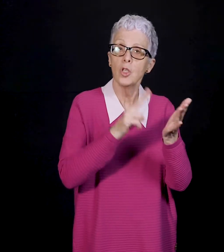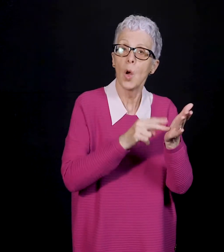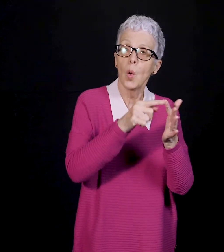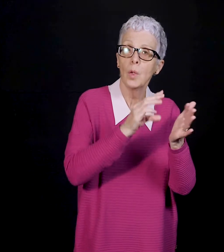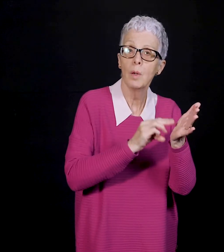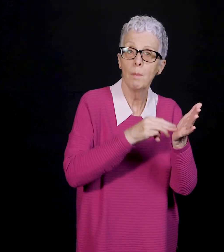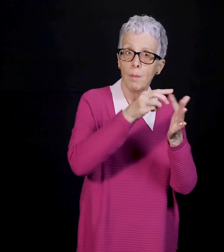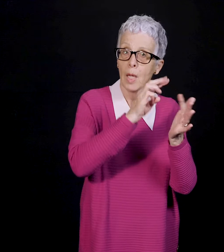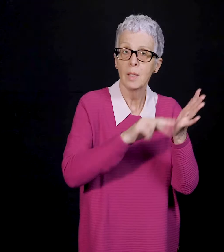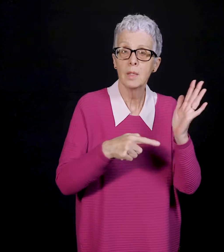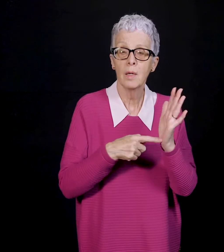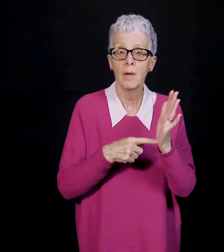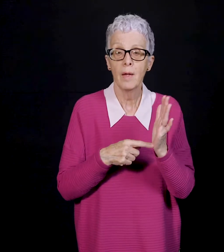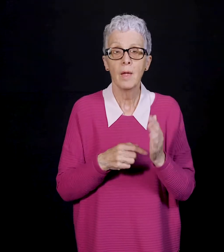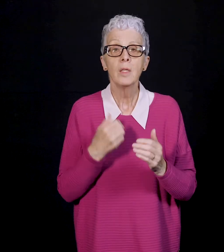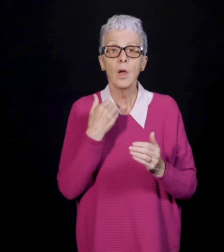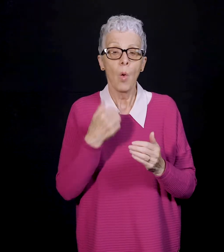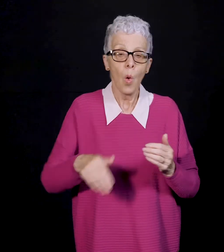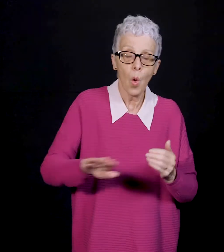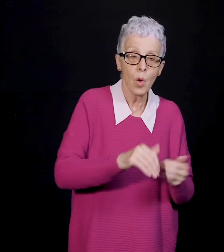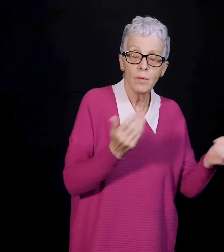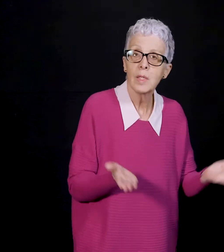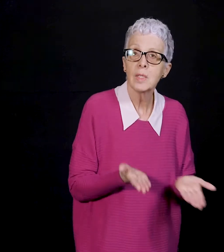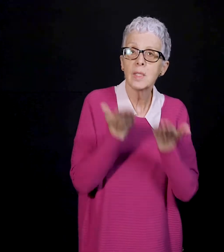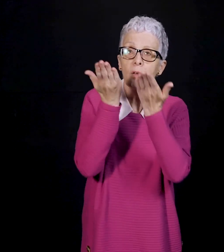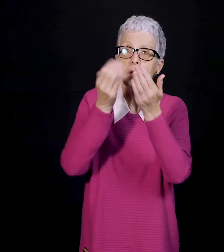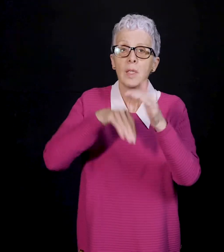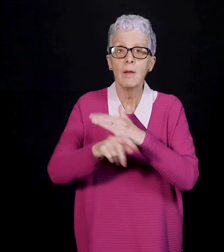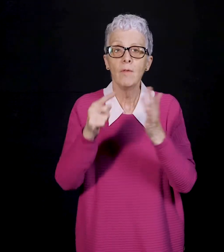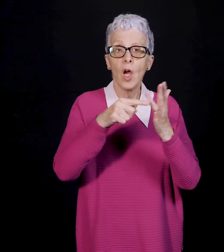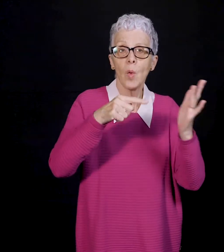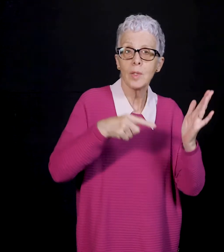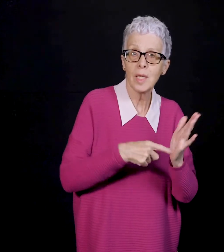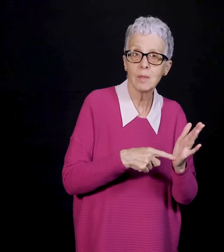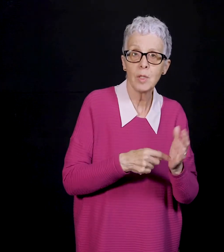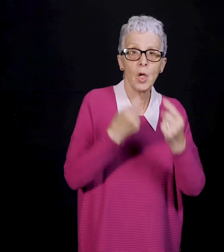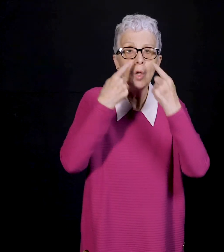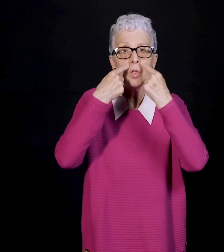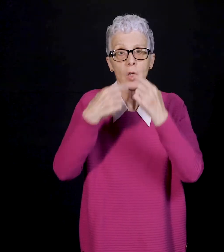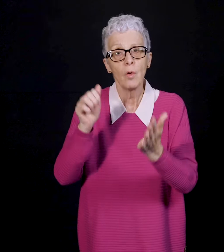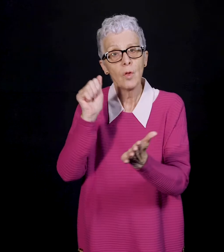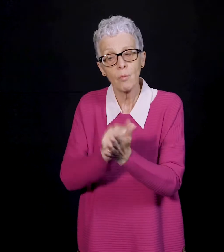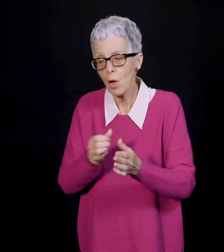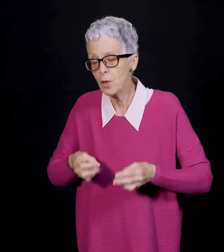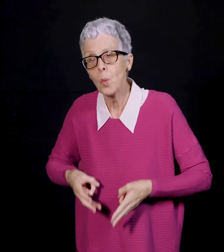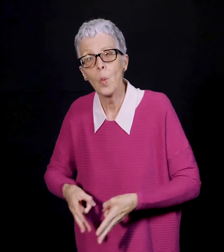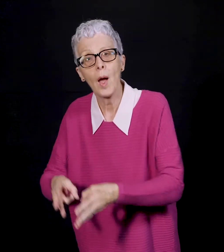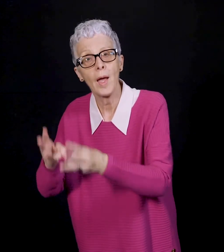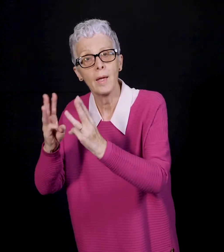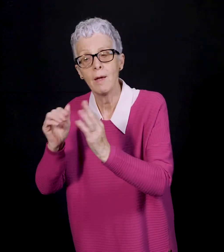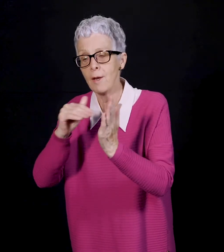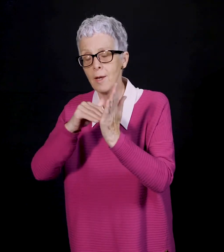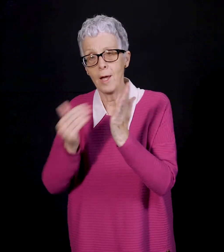sacrificial system that went before it pointed to this very one thing when Jesus himself laid down his life. And he